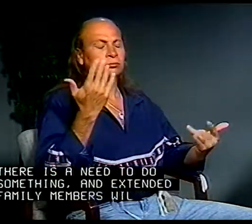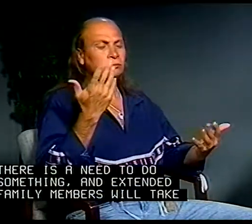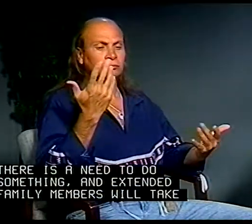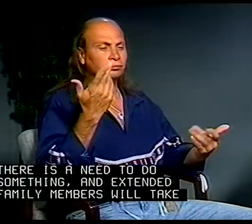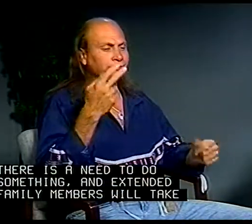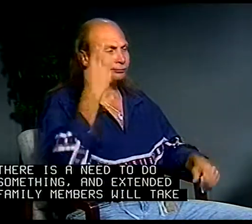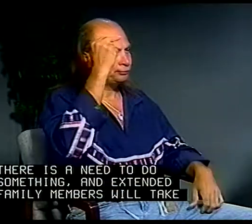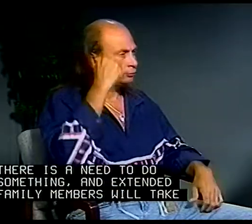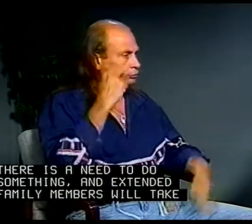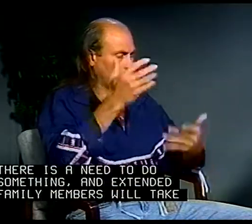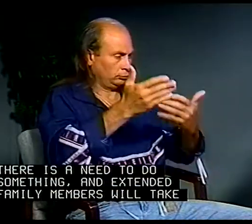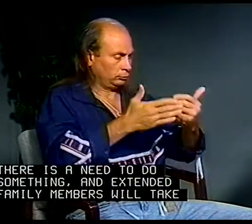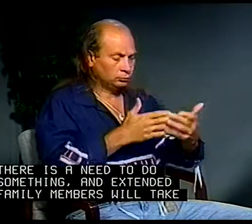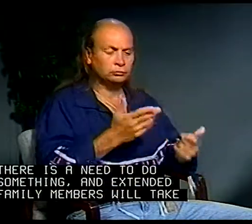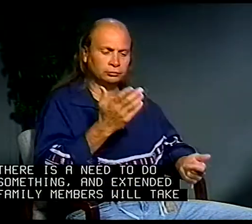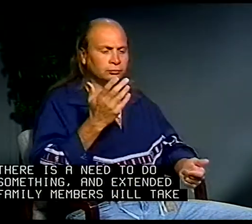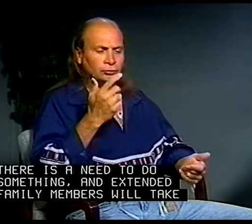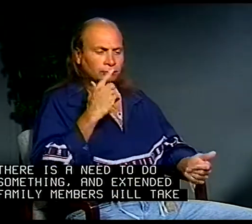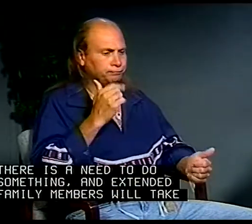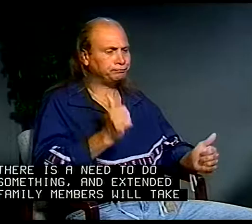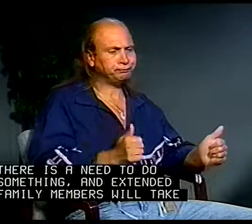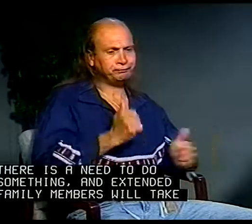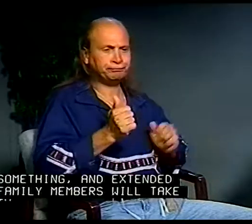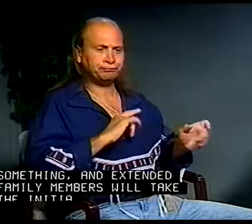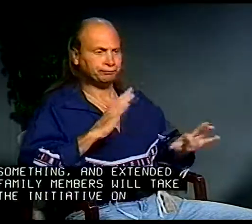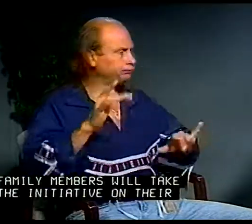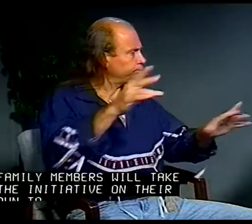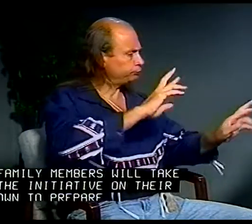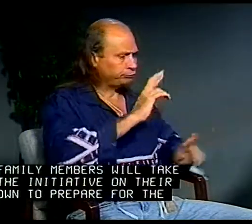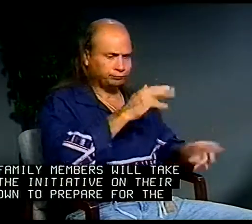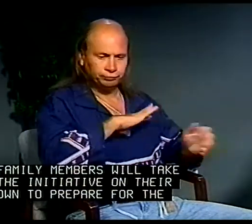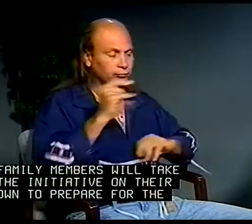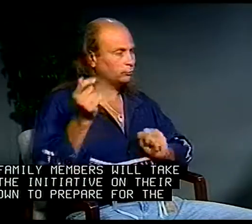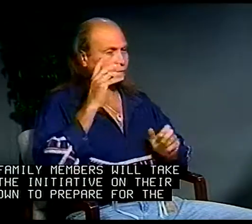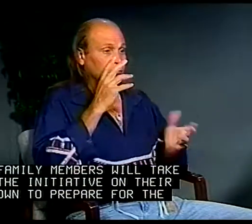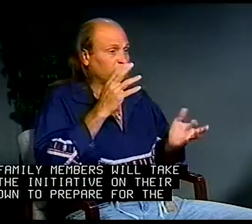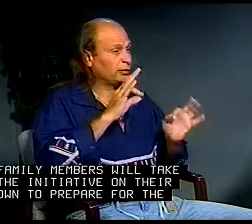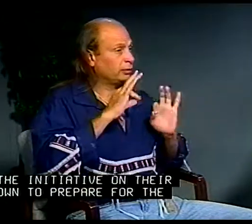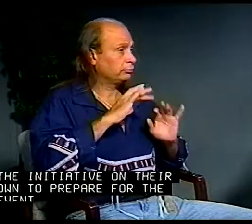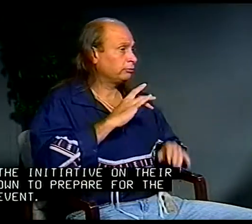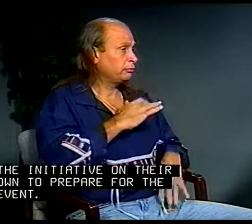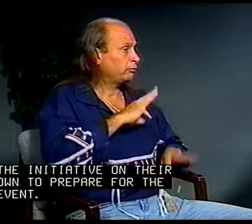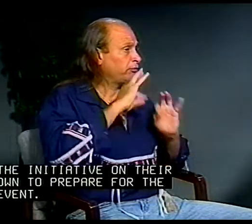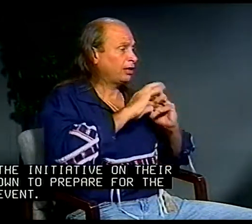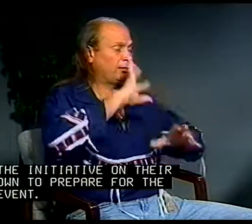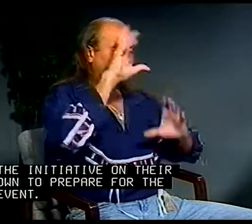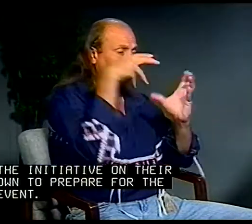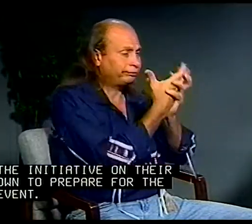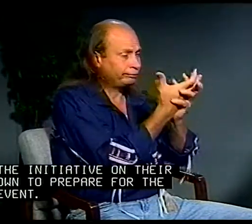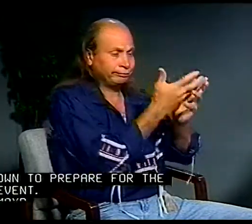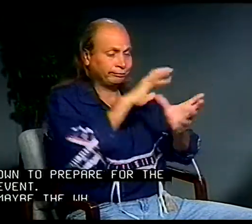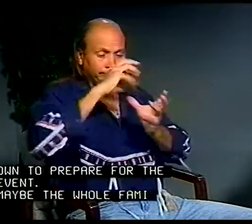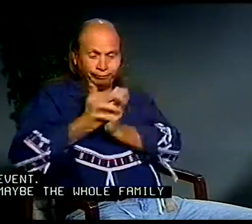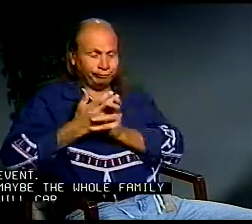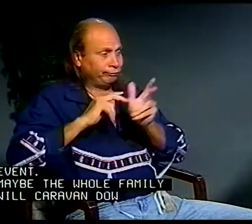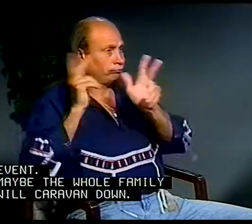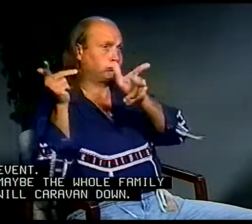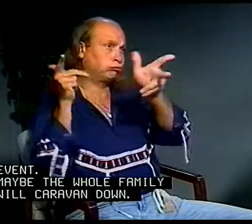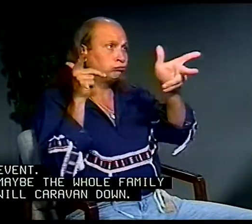a need to do something, and extended family members will take the initiative on their own to prepare for the